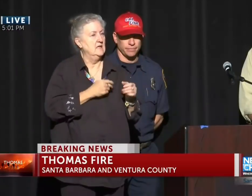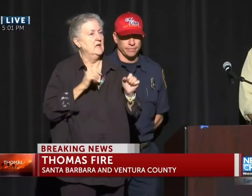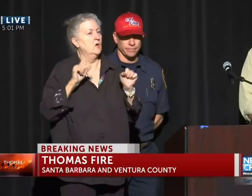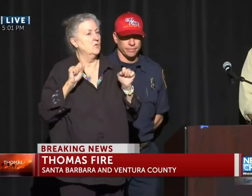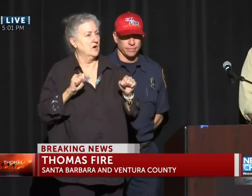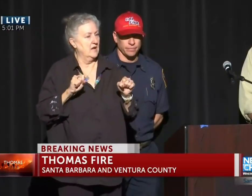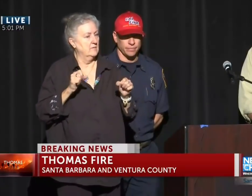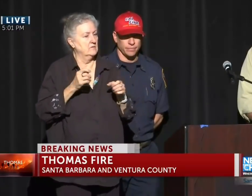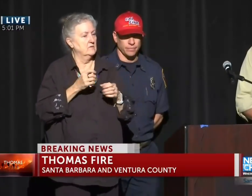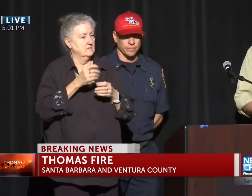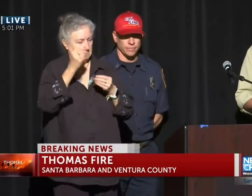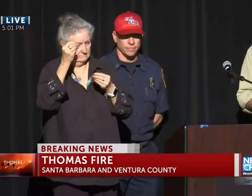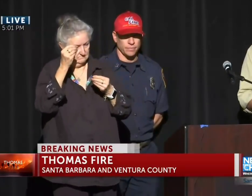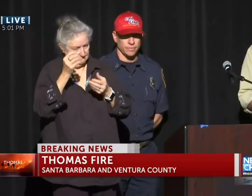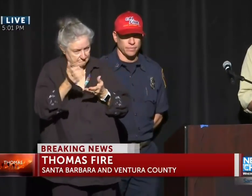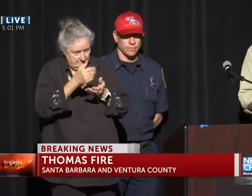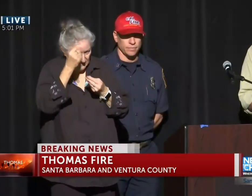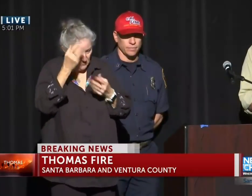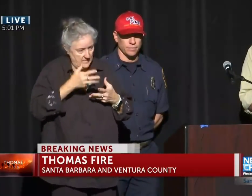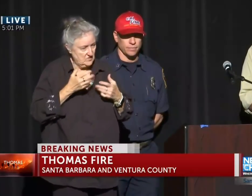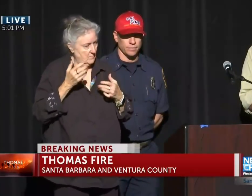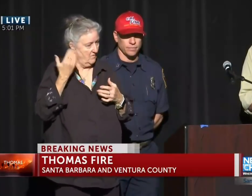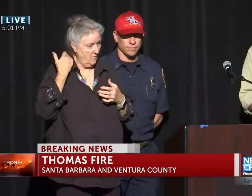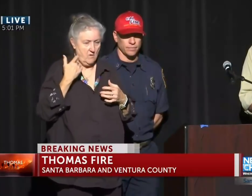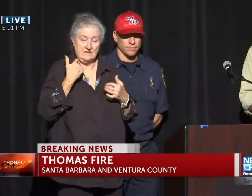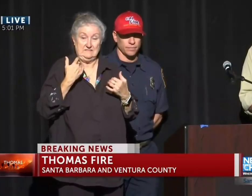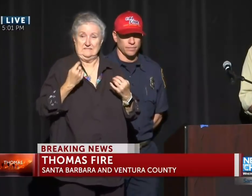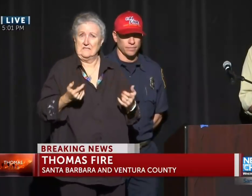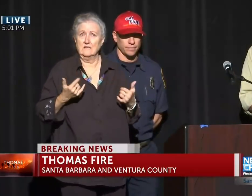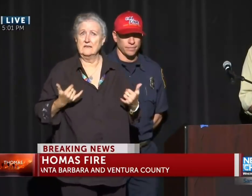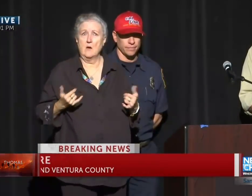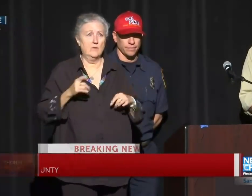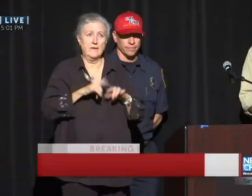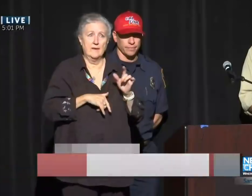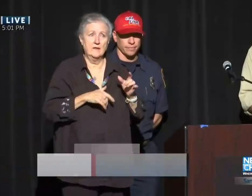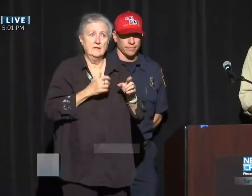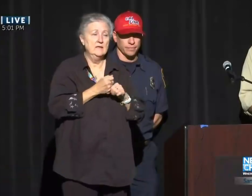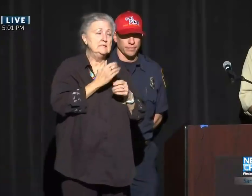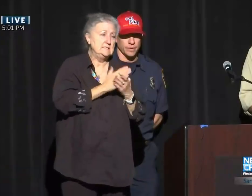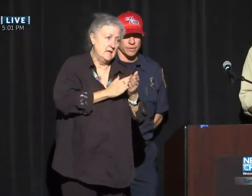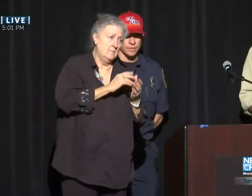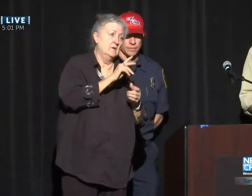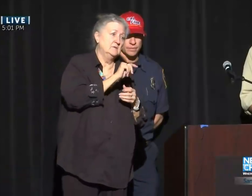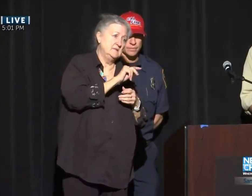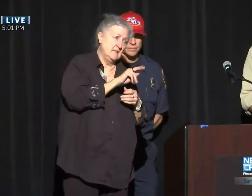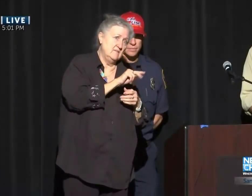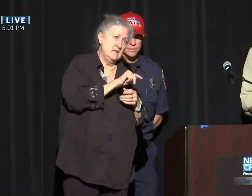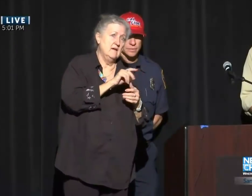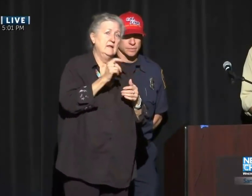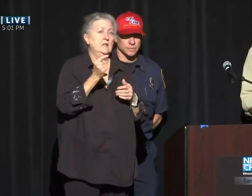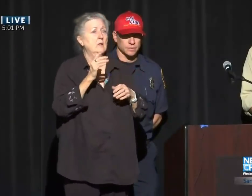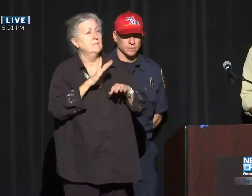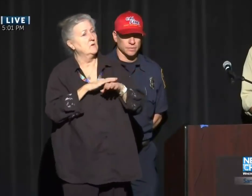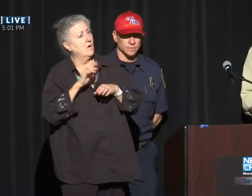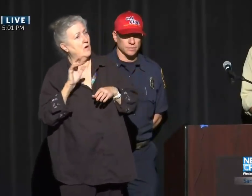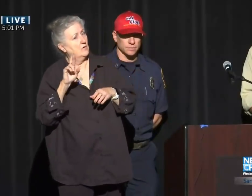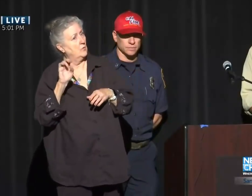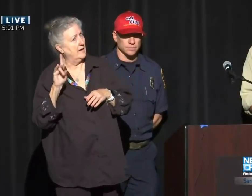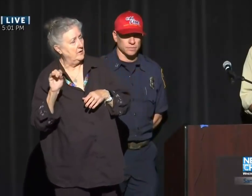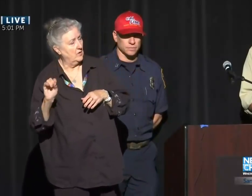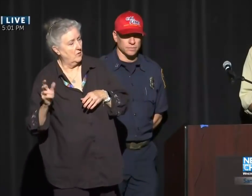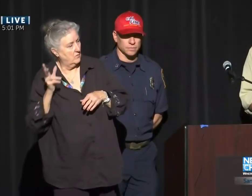get information before, and suddenly now we can't. We get some on TV and a little bit on a